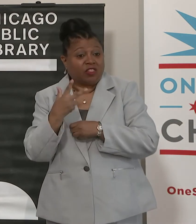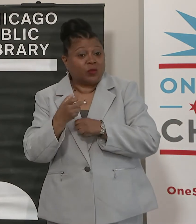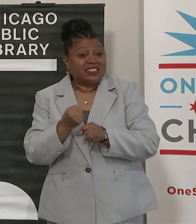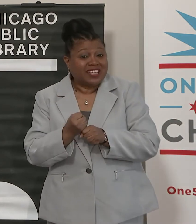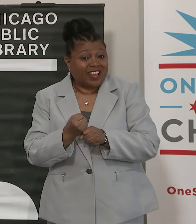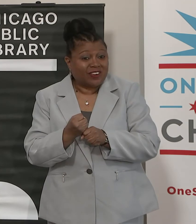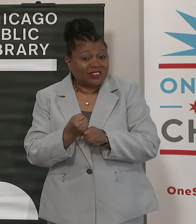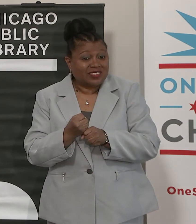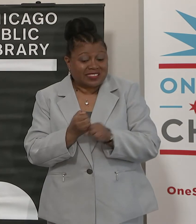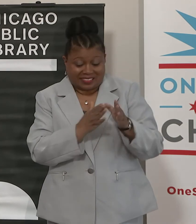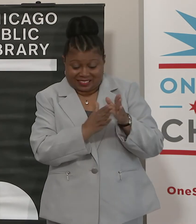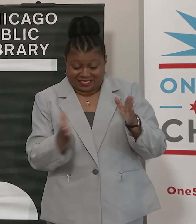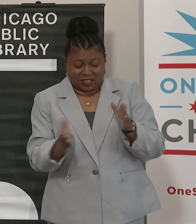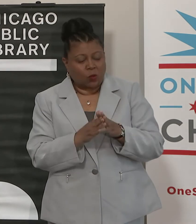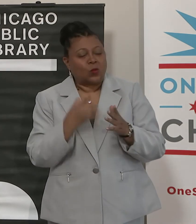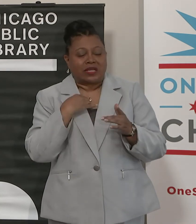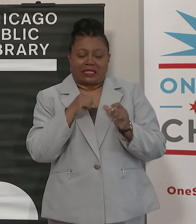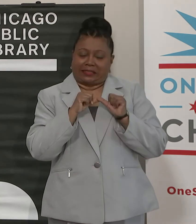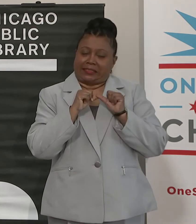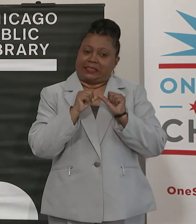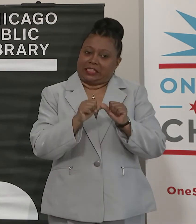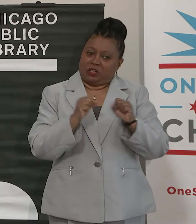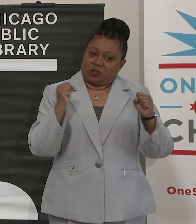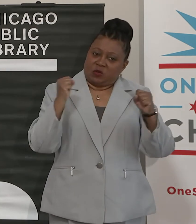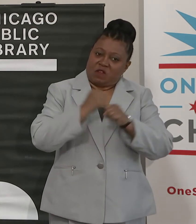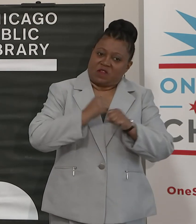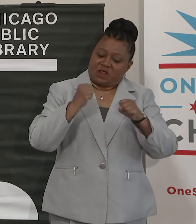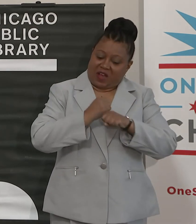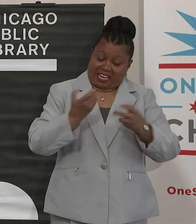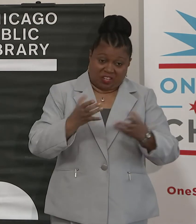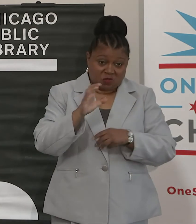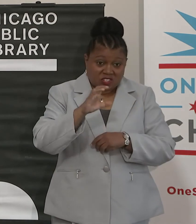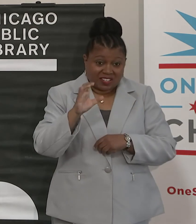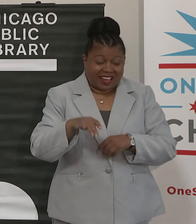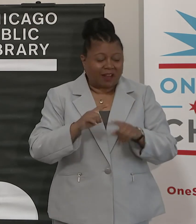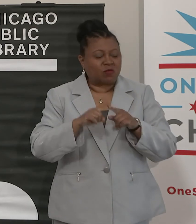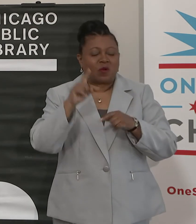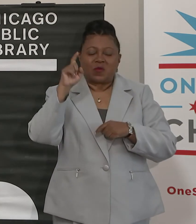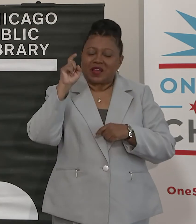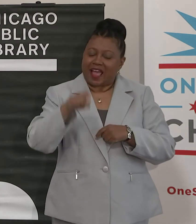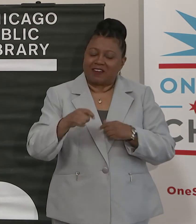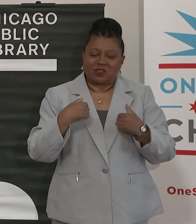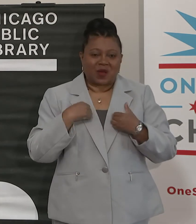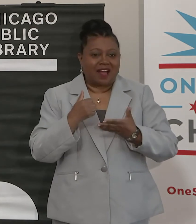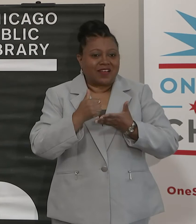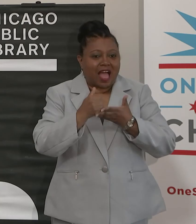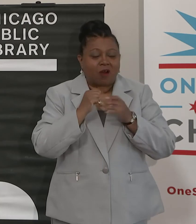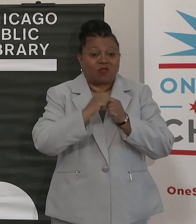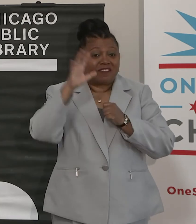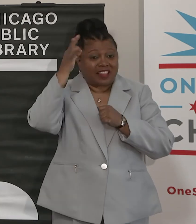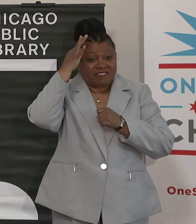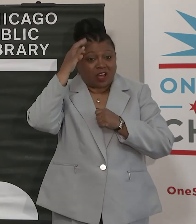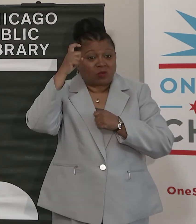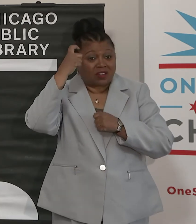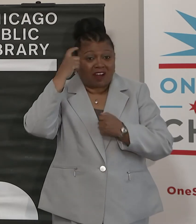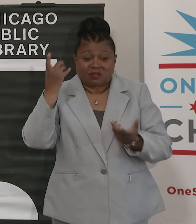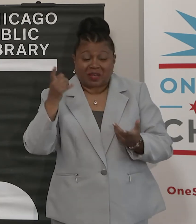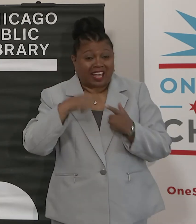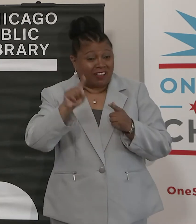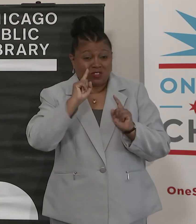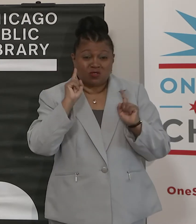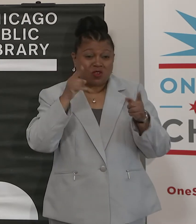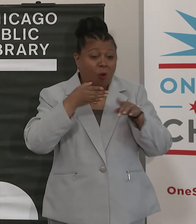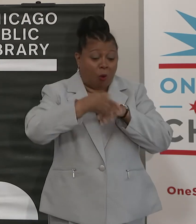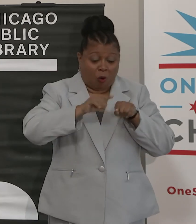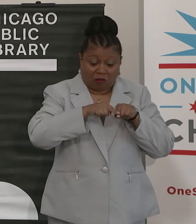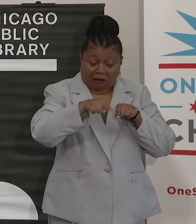years. We are going to continue to fight the fight here in Chicago, but we have to have help from the federal government. If you can go over